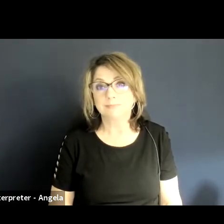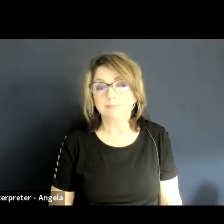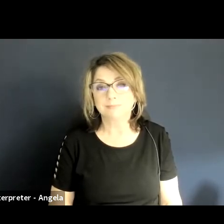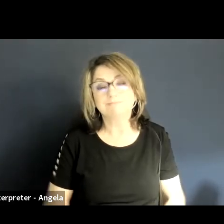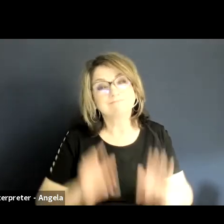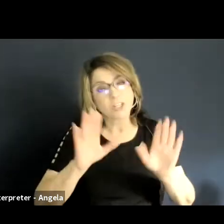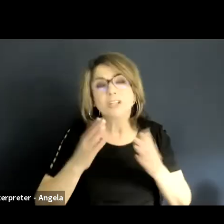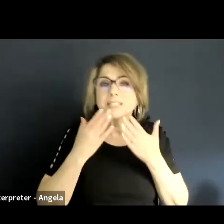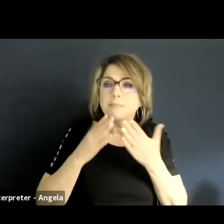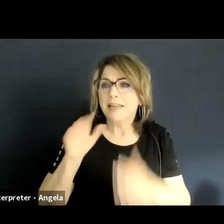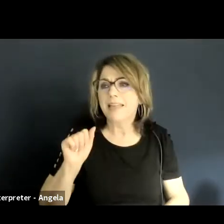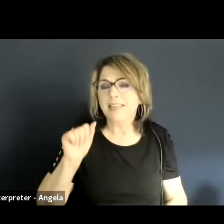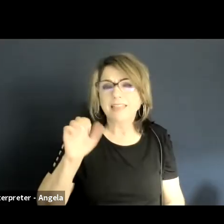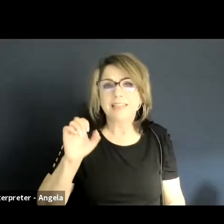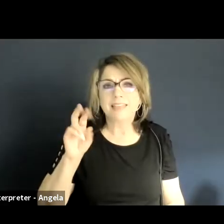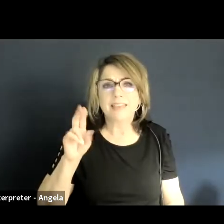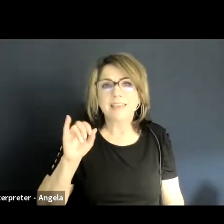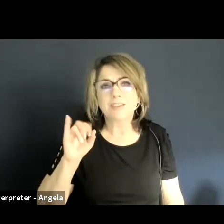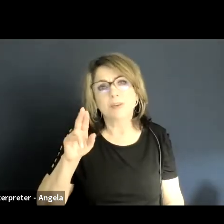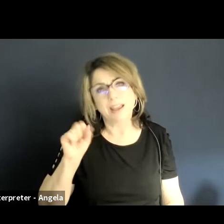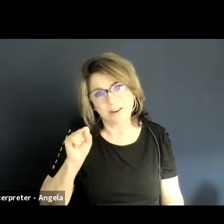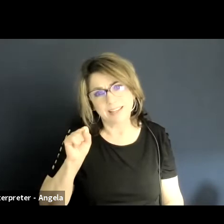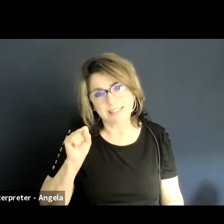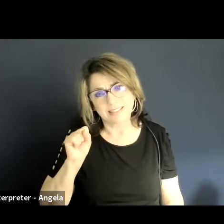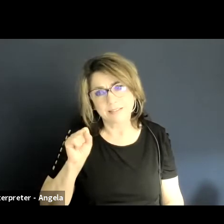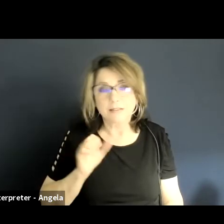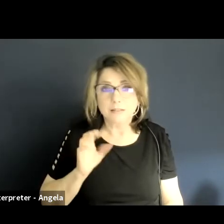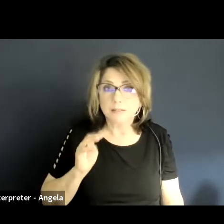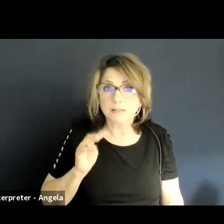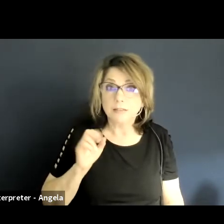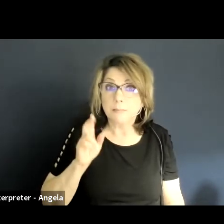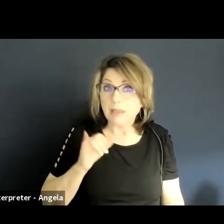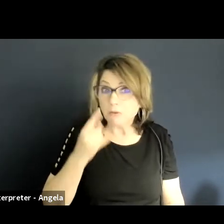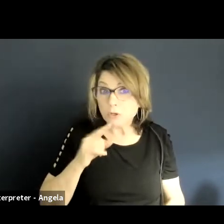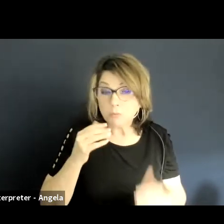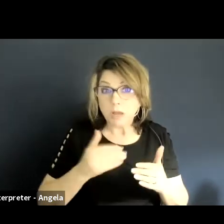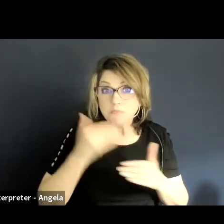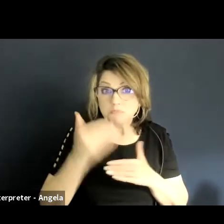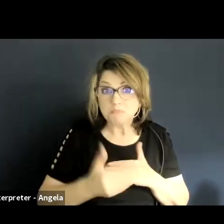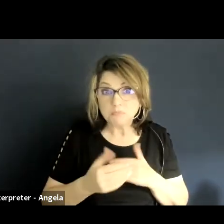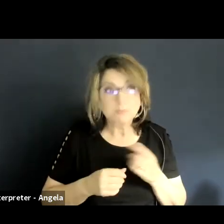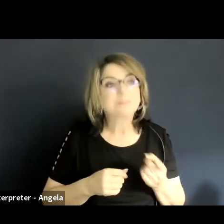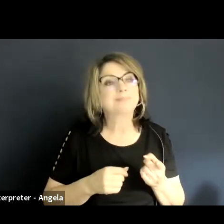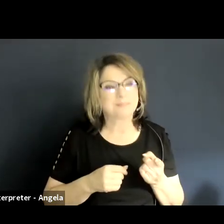Awesome. Thanks, Arius. Mary, would you mind going to the next slide?